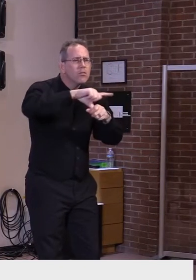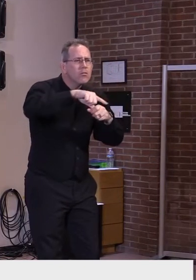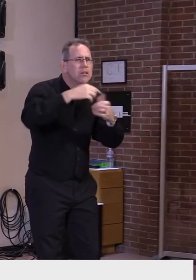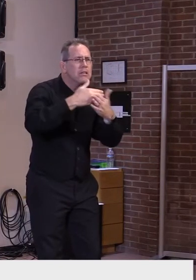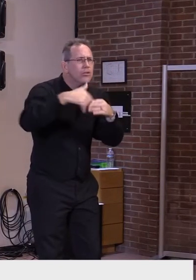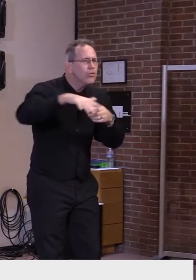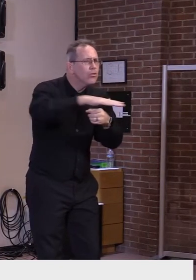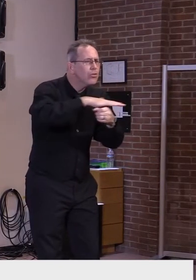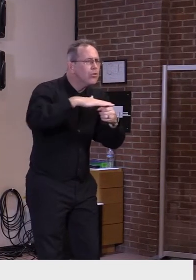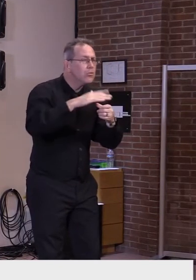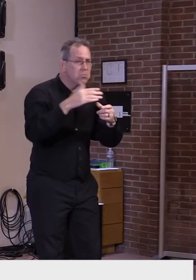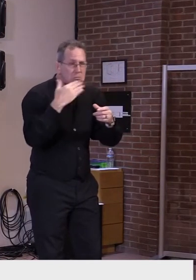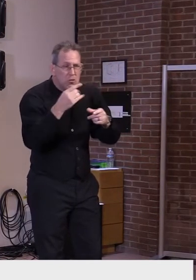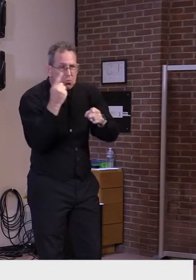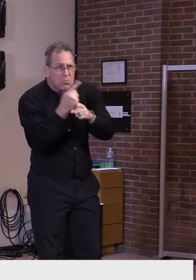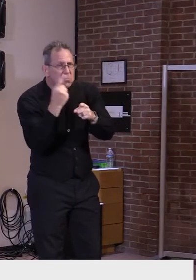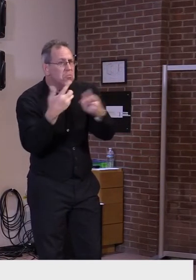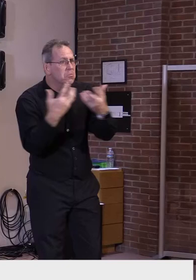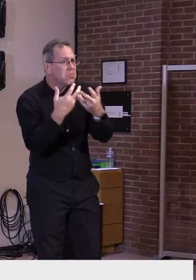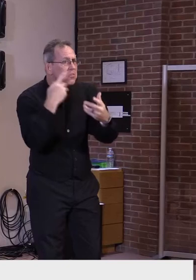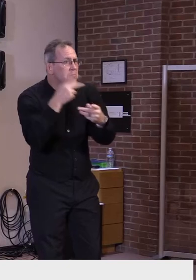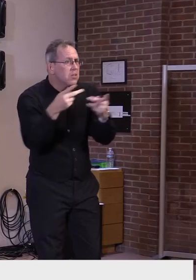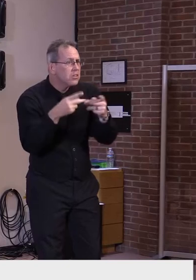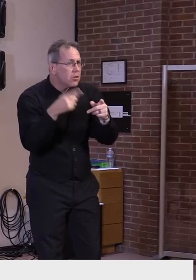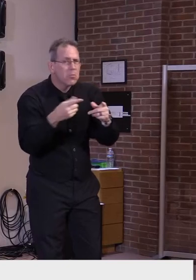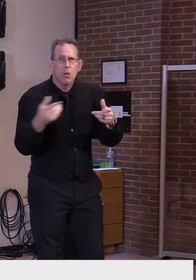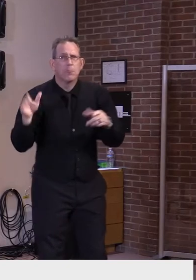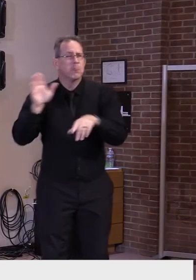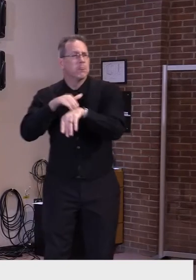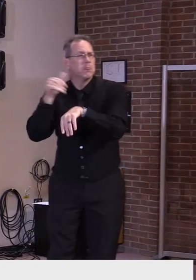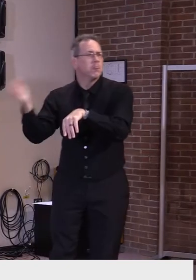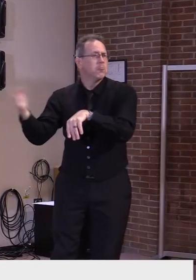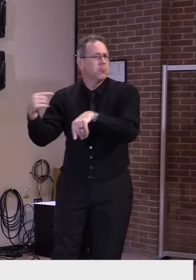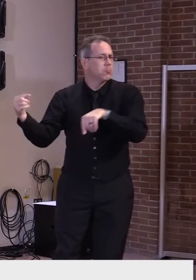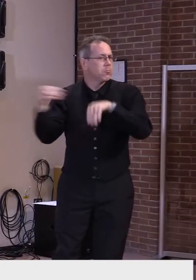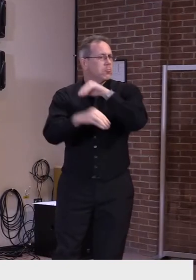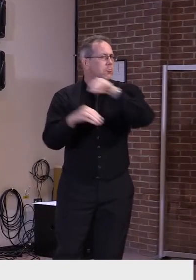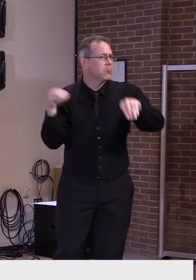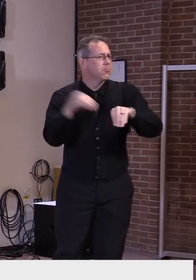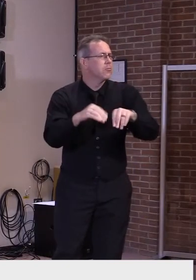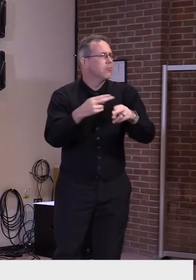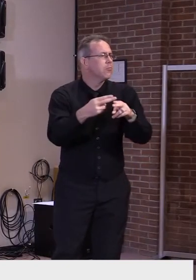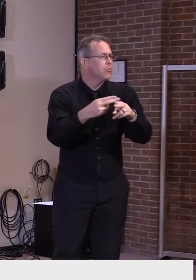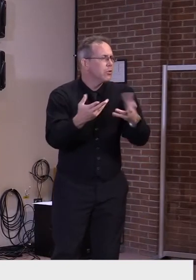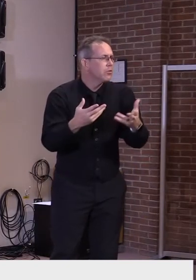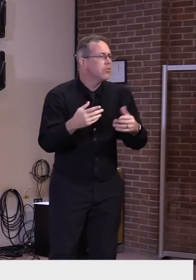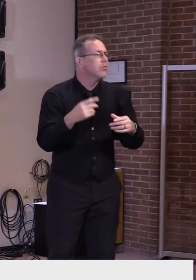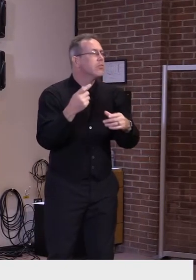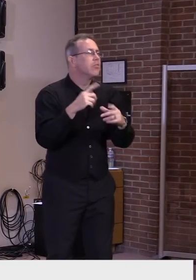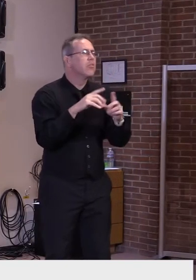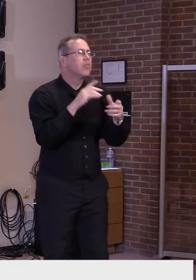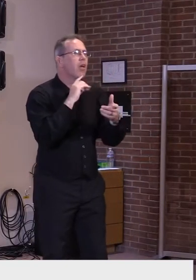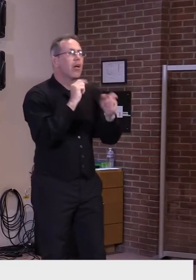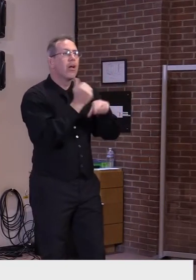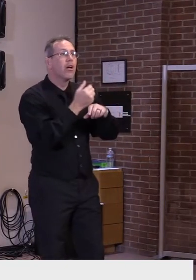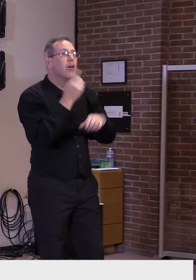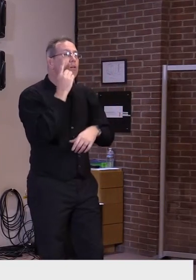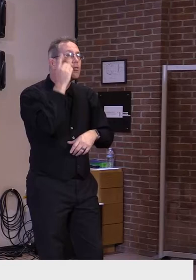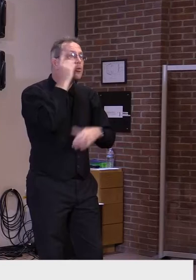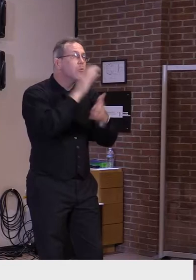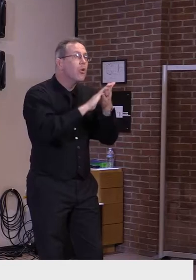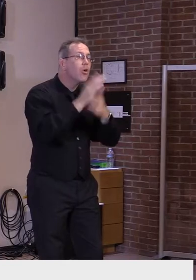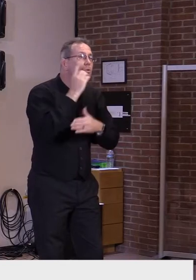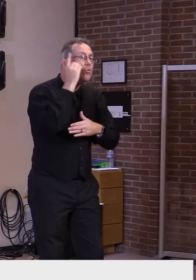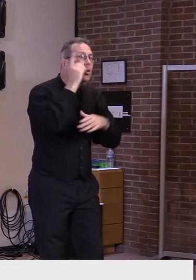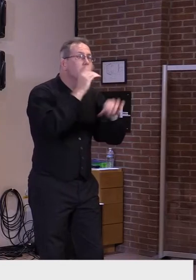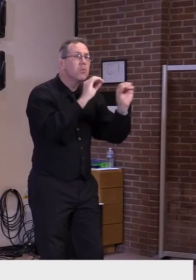time period. I talked last time, maybe a college dorm that isn't being used or something along that line. We do have